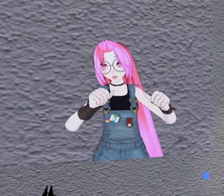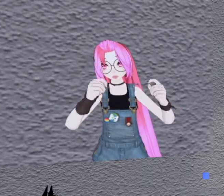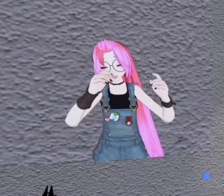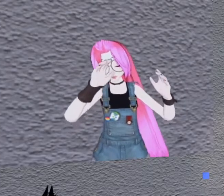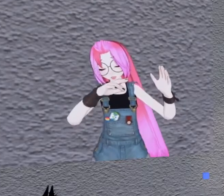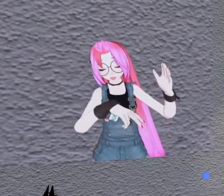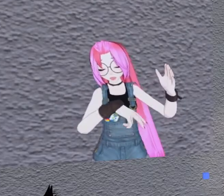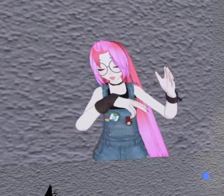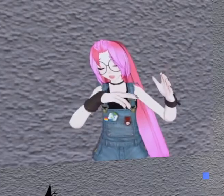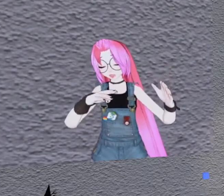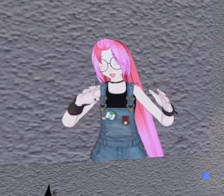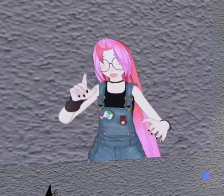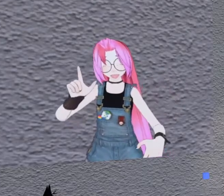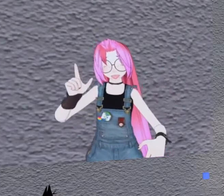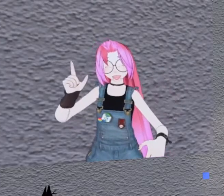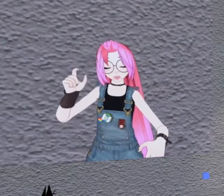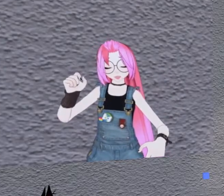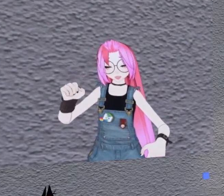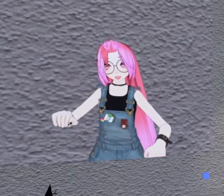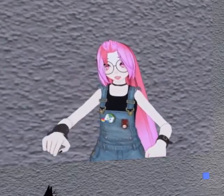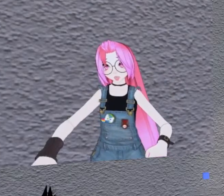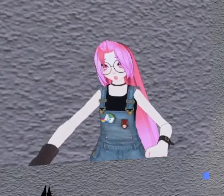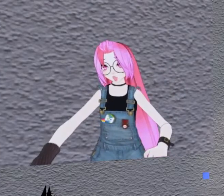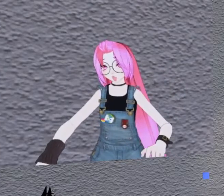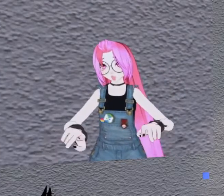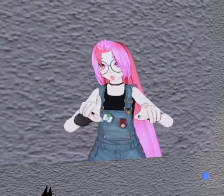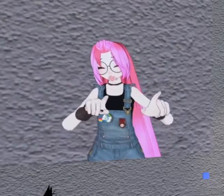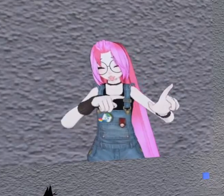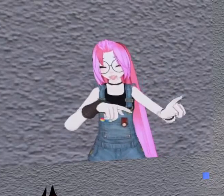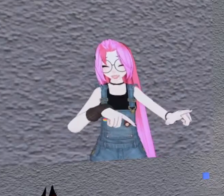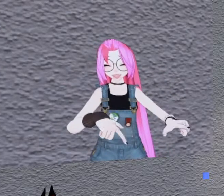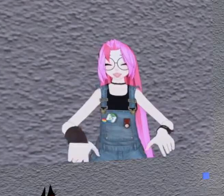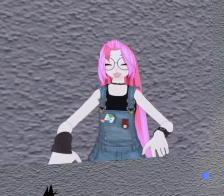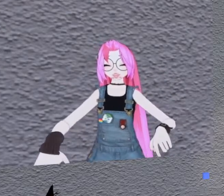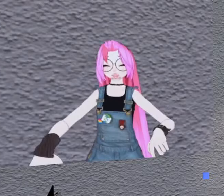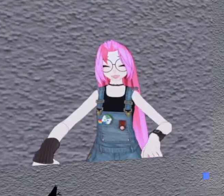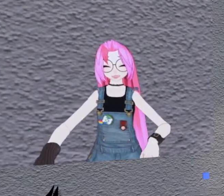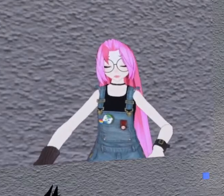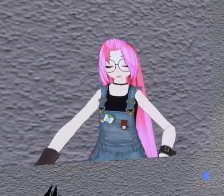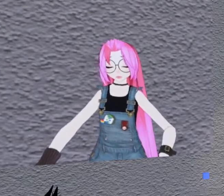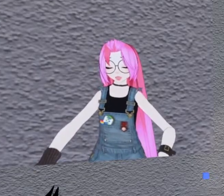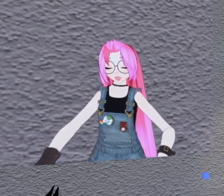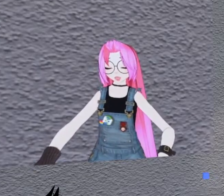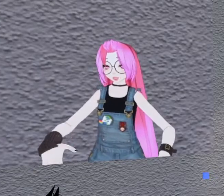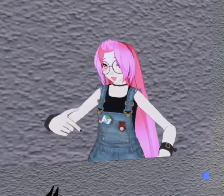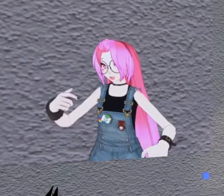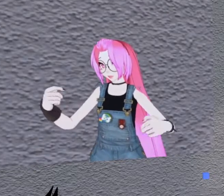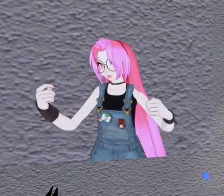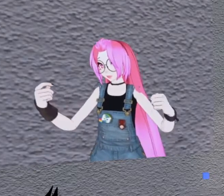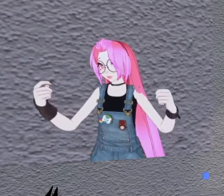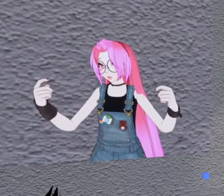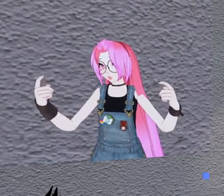bunch of boards that you can read about it, and he has a lot of information on that. So also go there. Any other questions before I finish